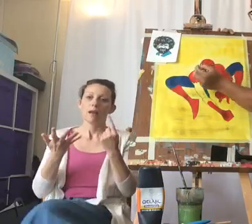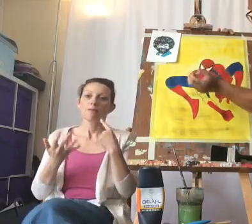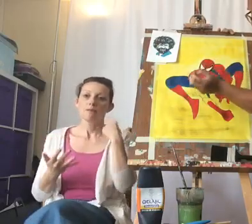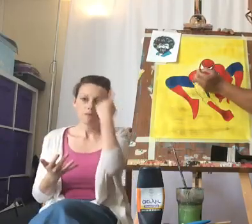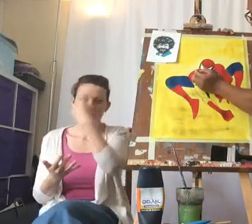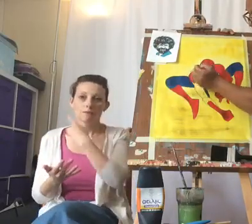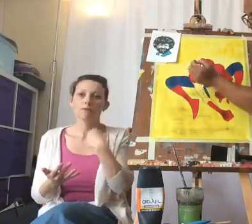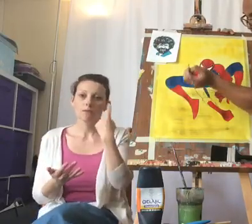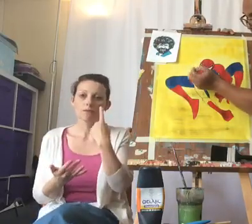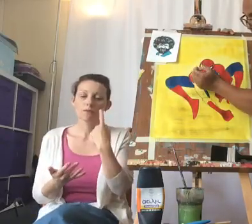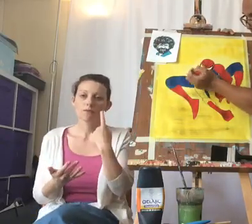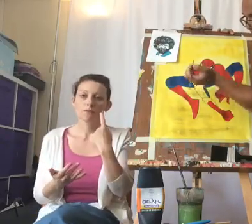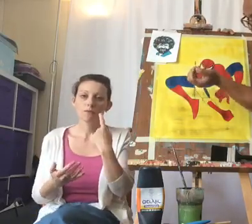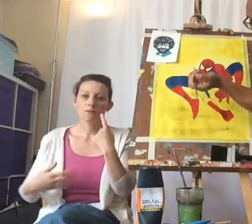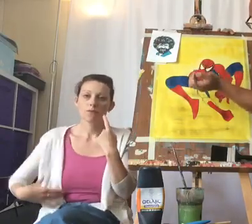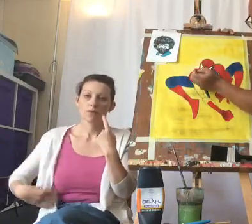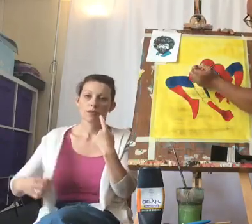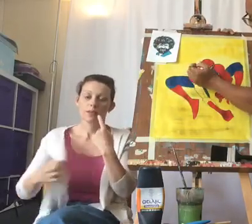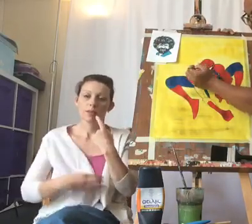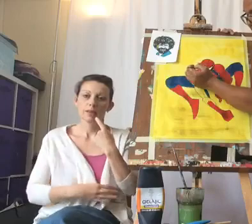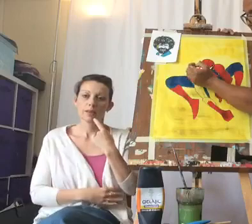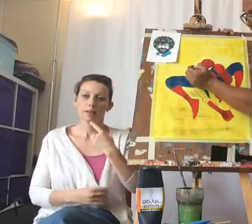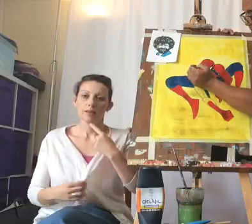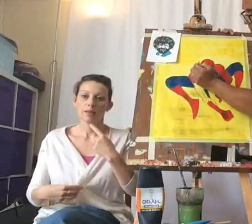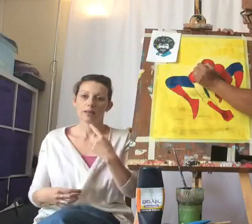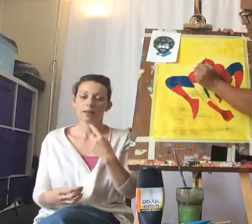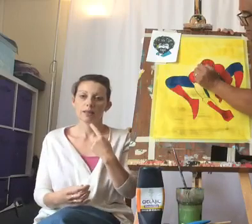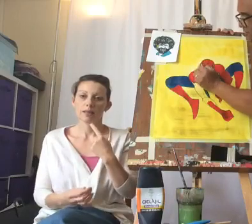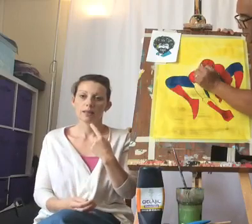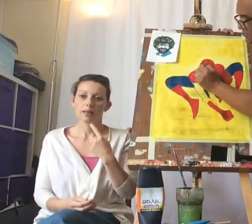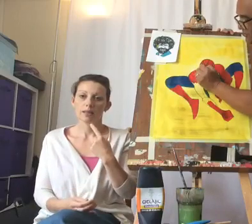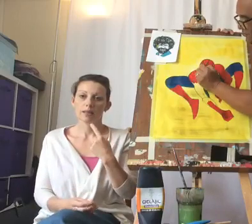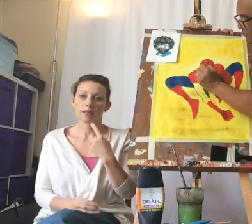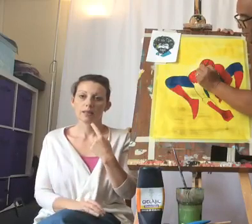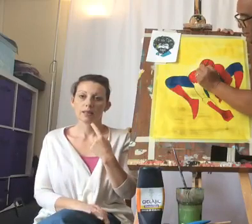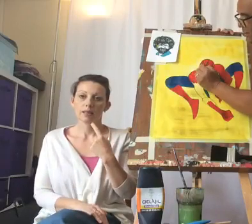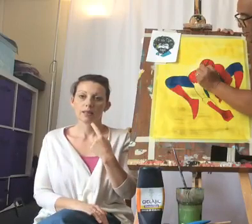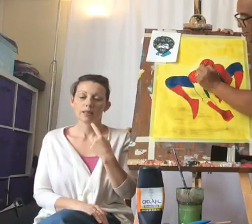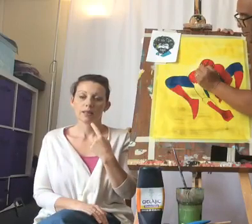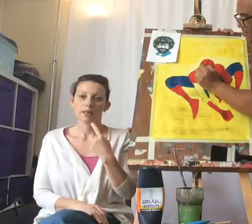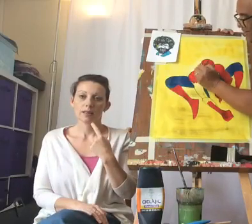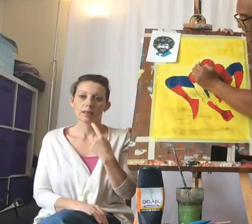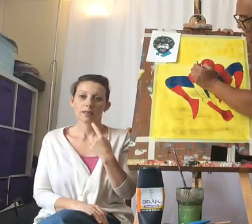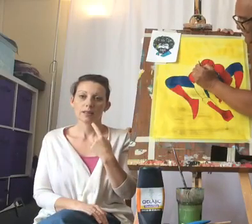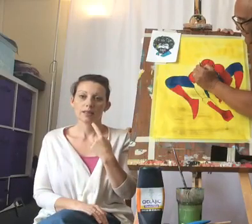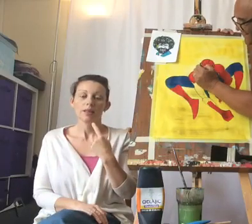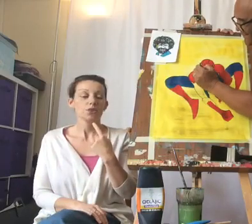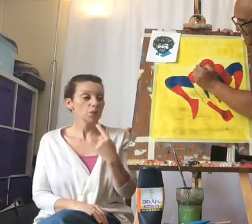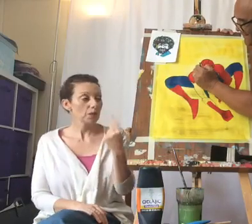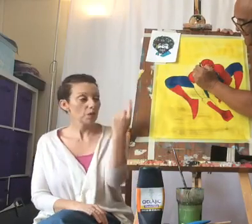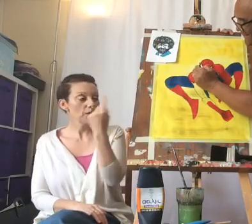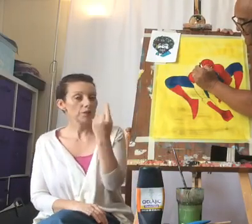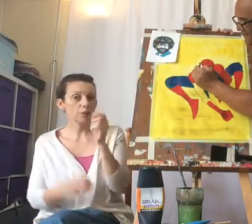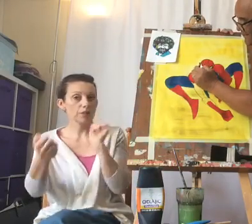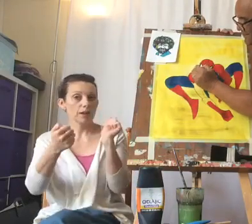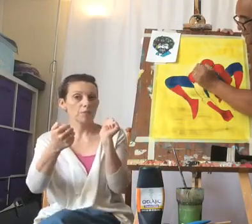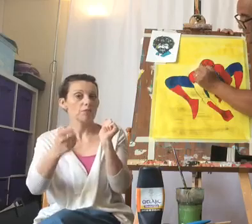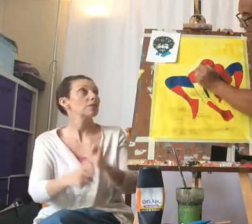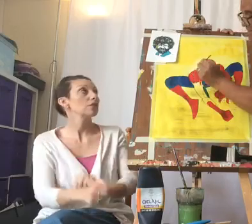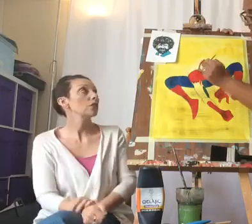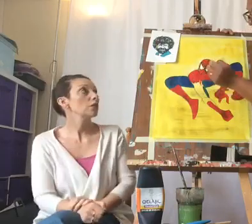for his webs, and I'm going to have to lean my hand in some of this wet paint because I find it really hard to paint like this. Do you want to come round? I can